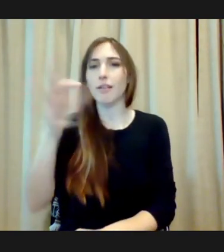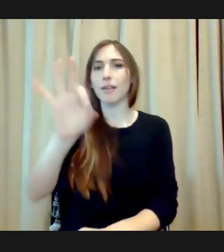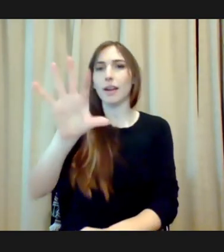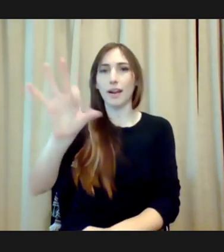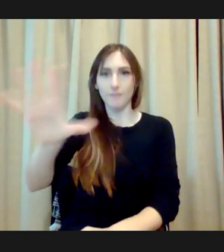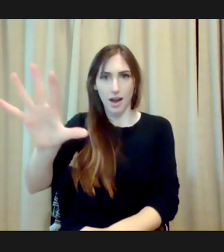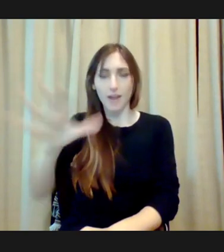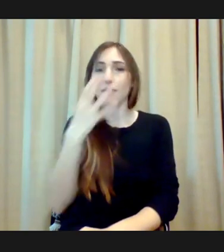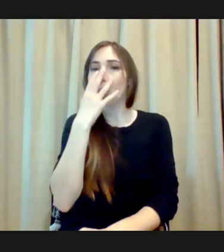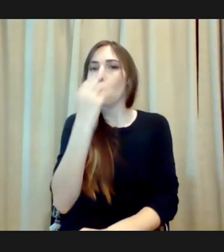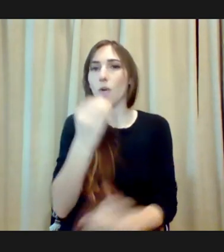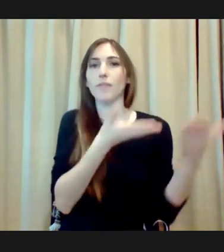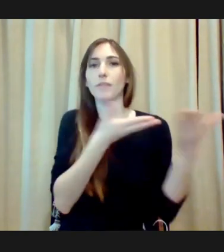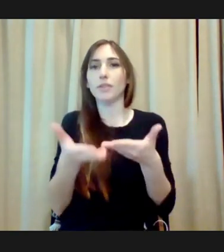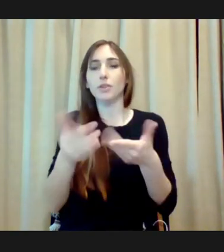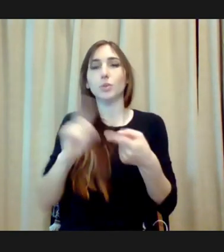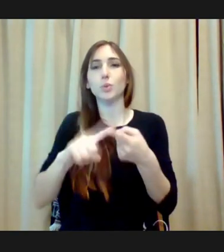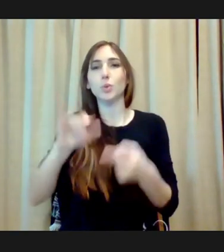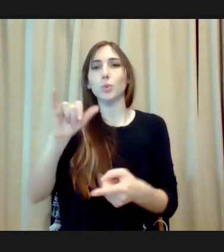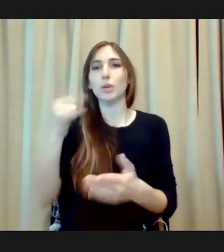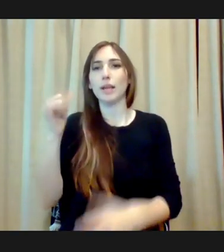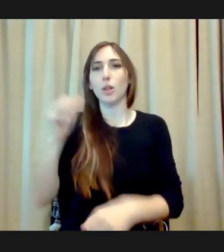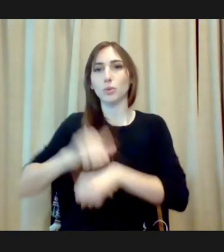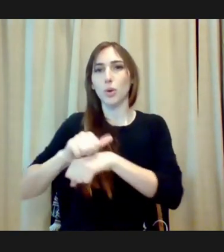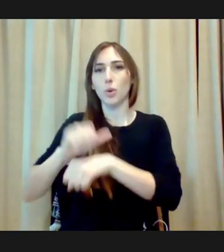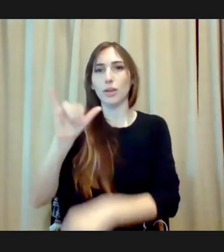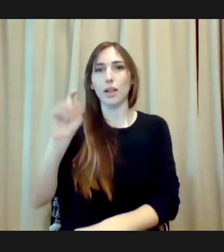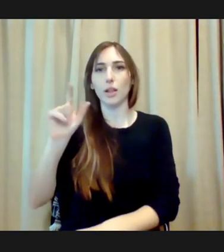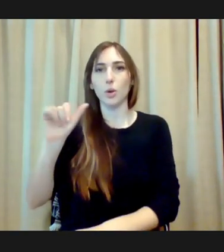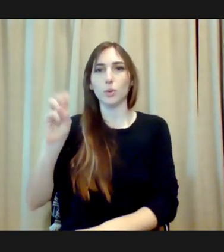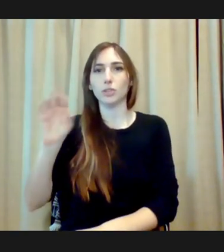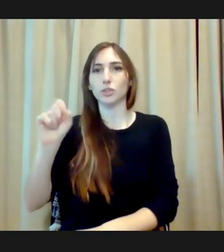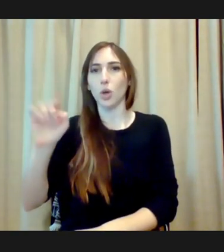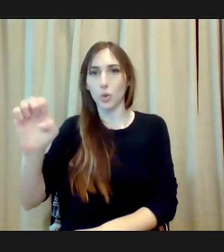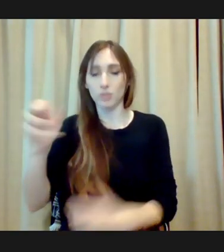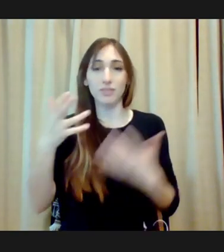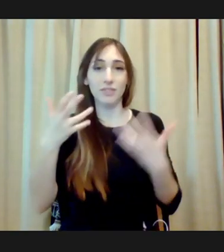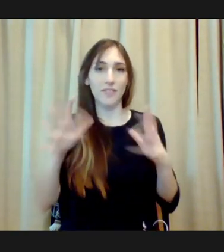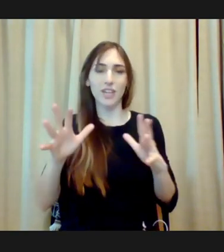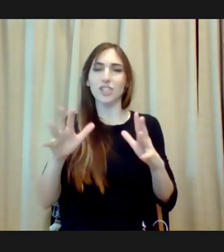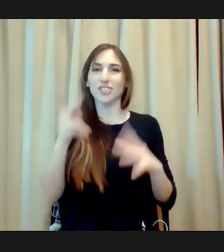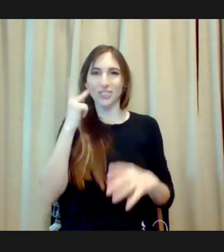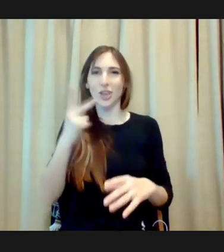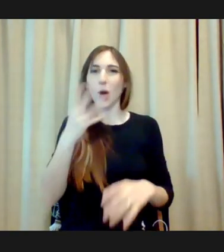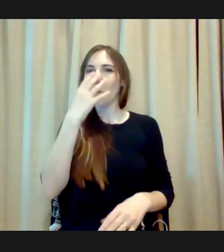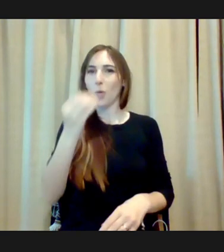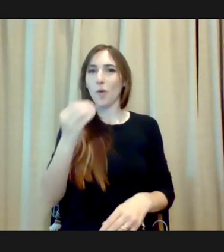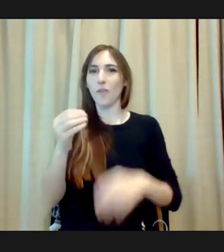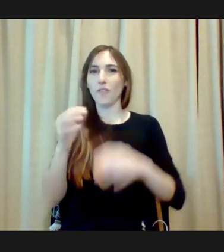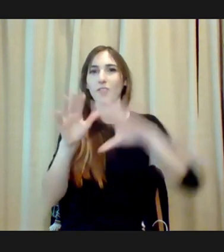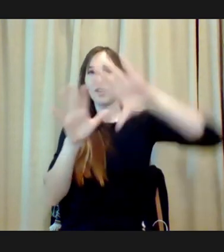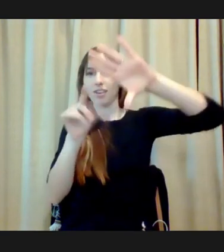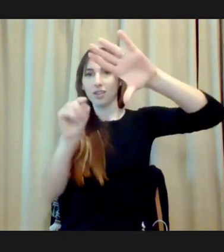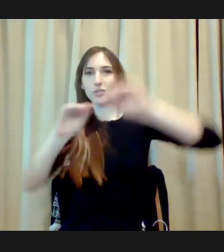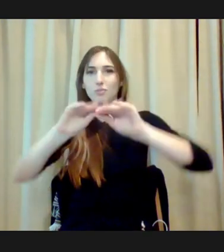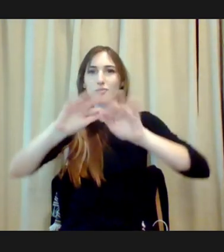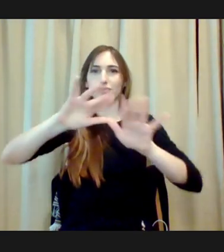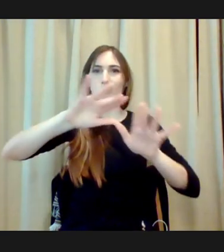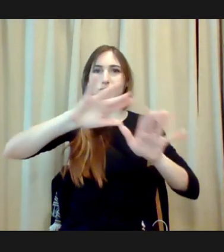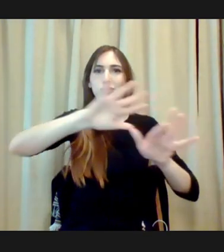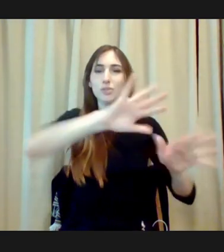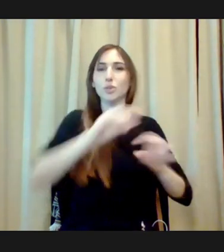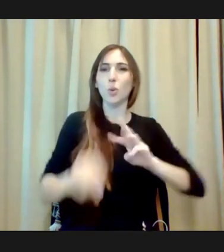after that, we started to see wolves starting to come over into the West Coast states. So these things do